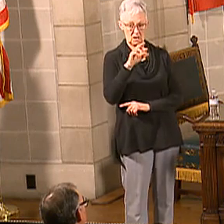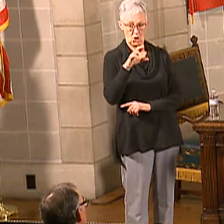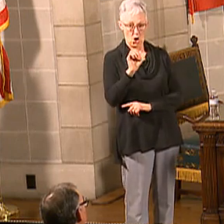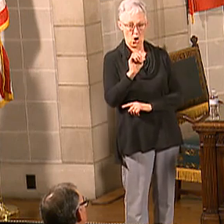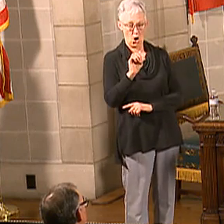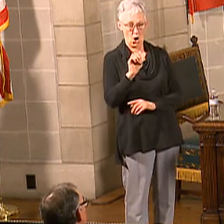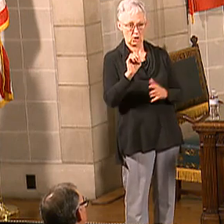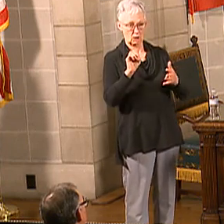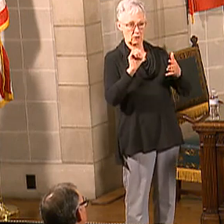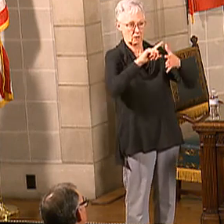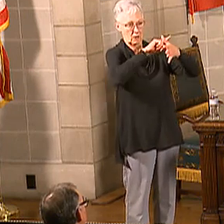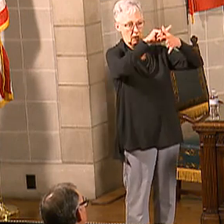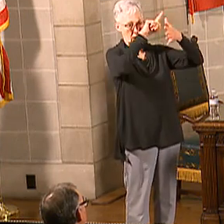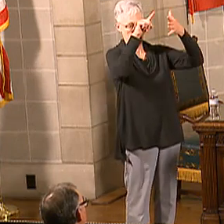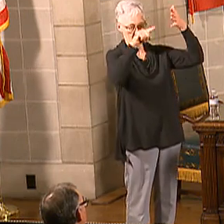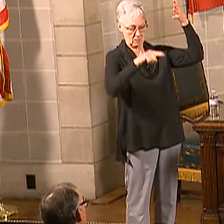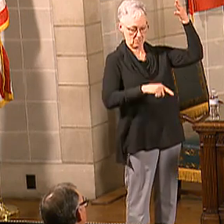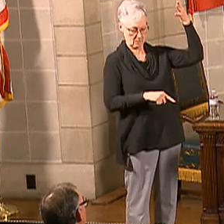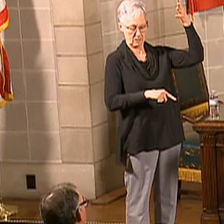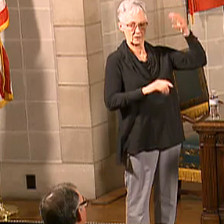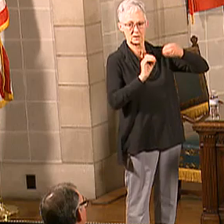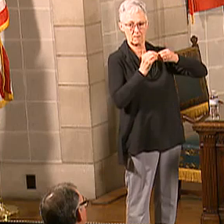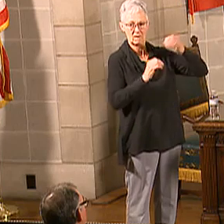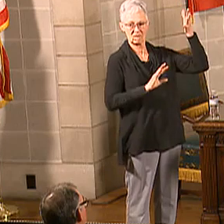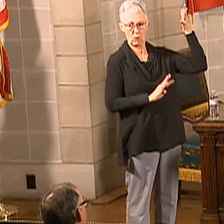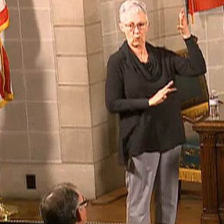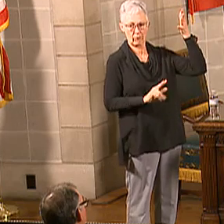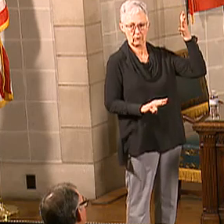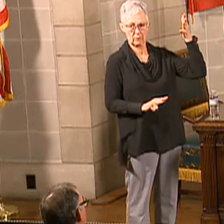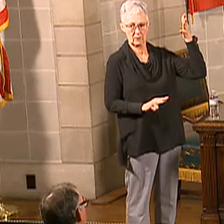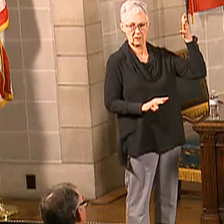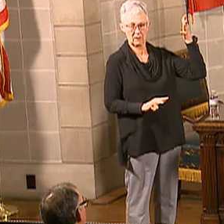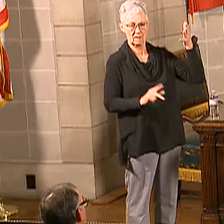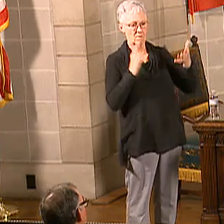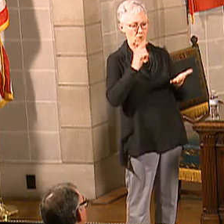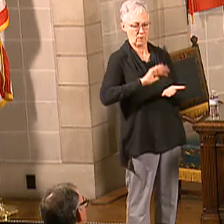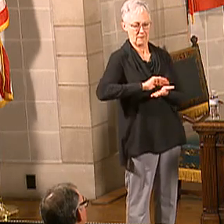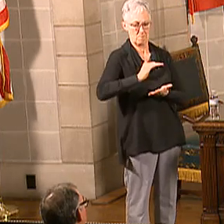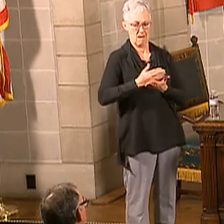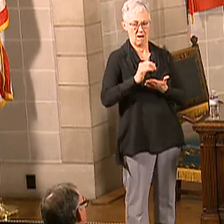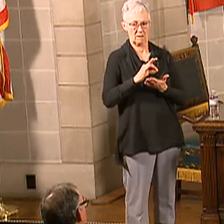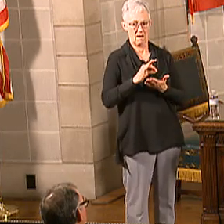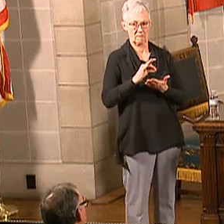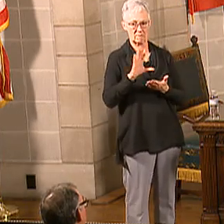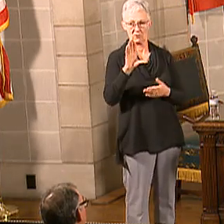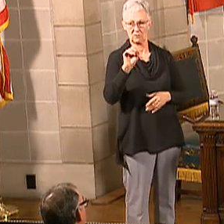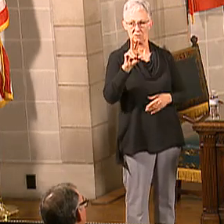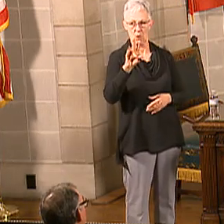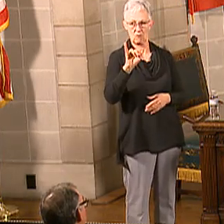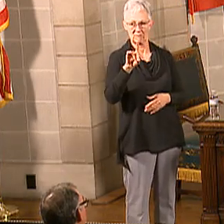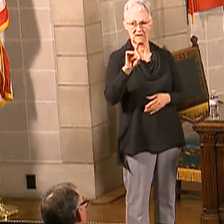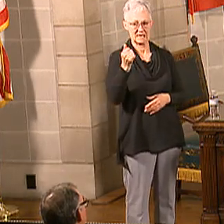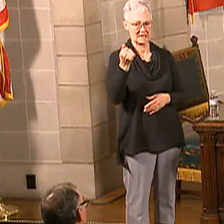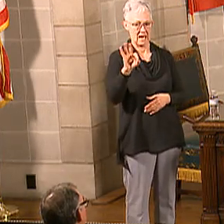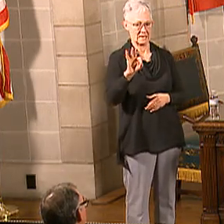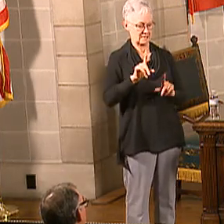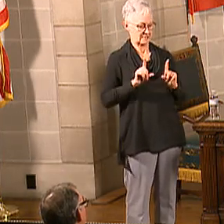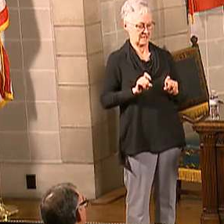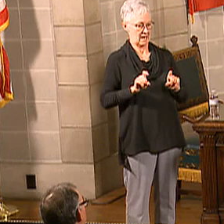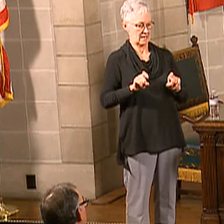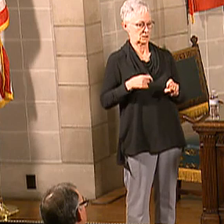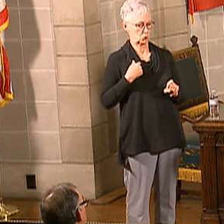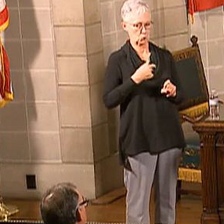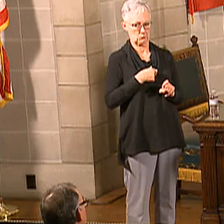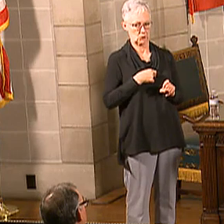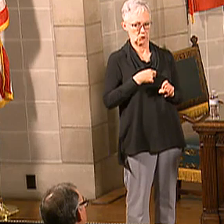Family Foundation is ranking Nebraska 43rd in testing per capita, and why would Nebraska be ranking so low? And I have not seen that specific, so I don't know